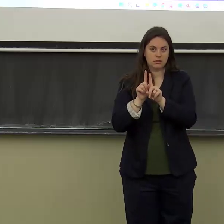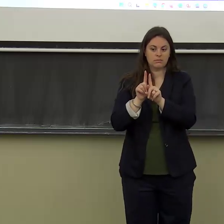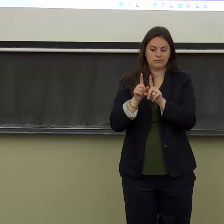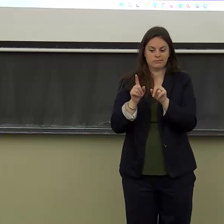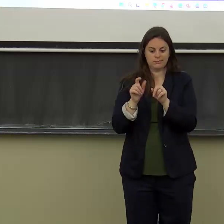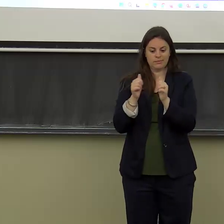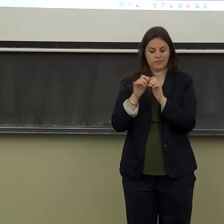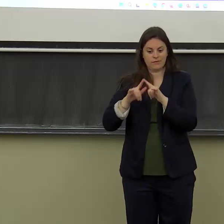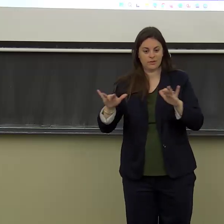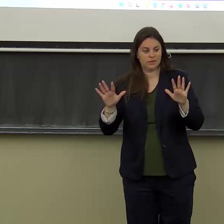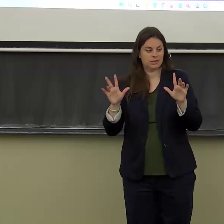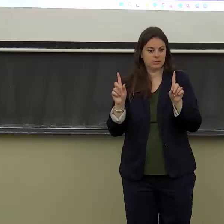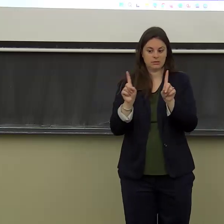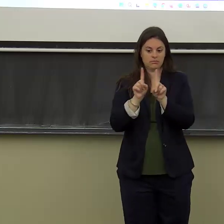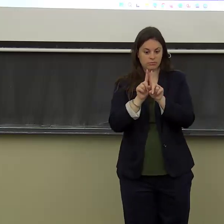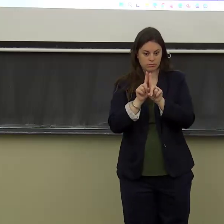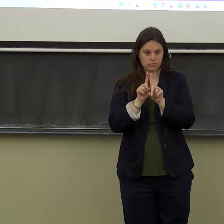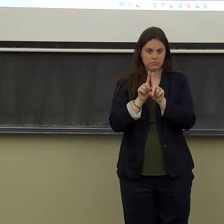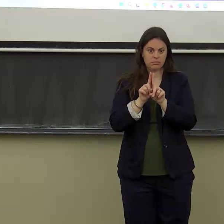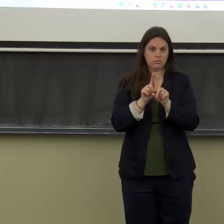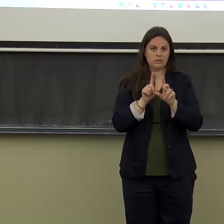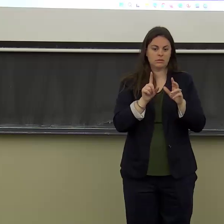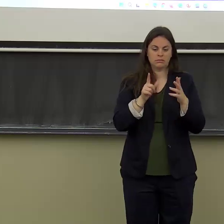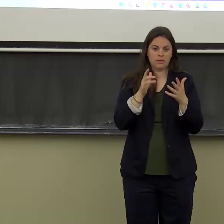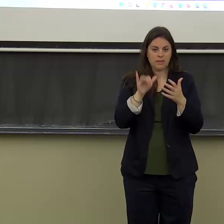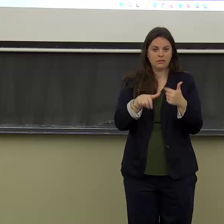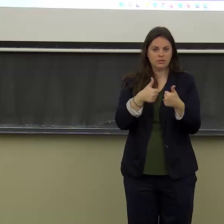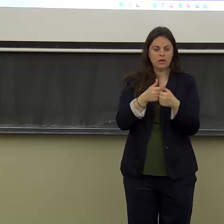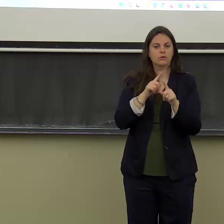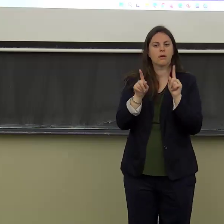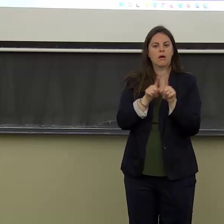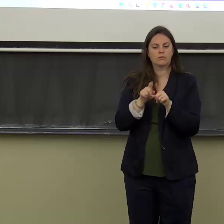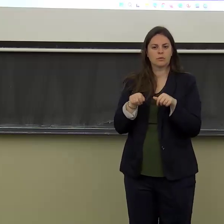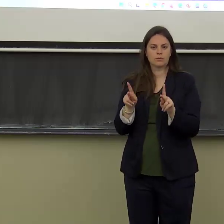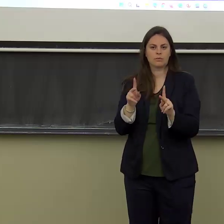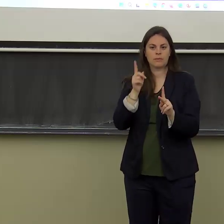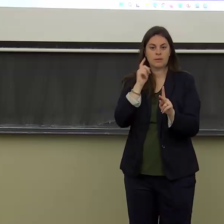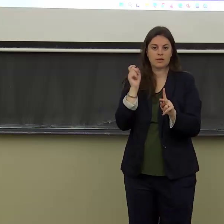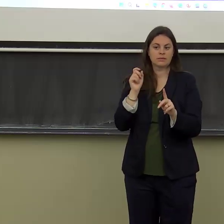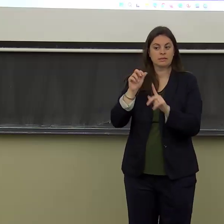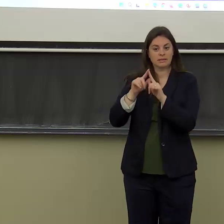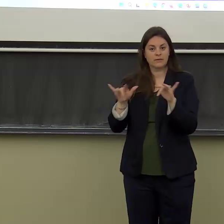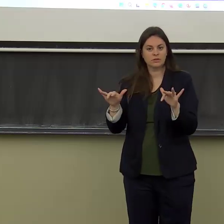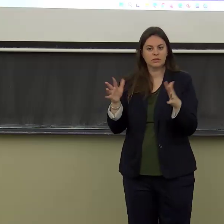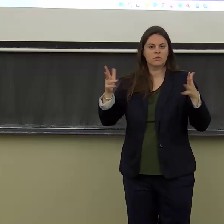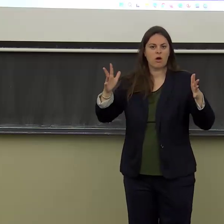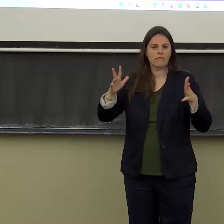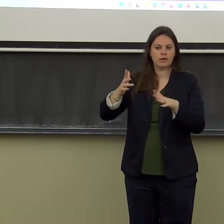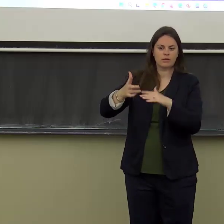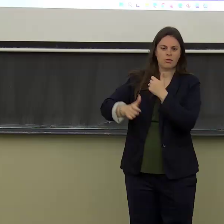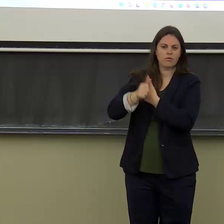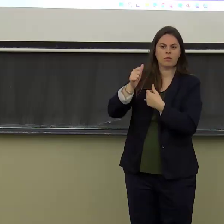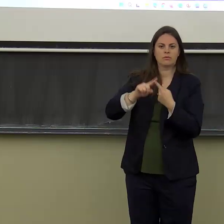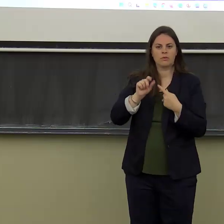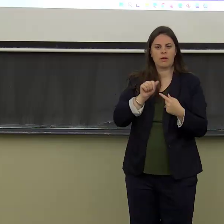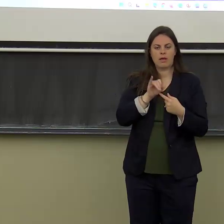because any diversity is also triggered by or is harmed by AI. So just